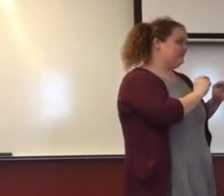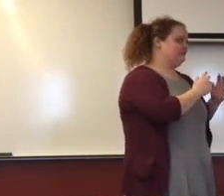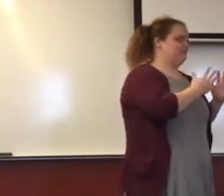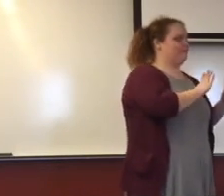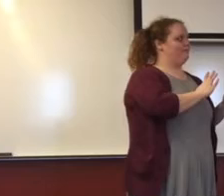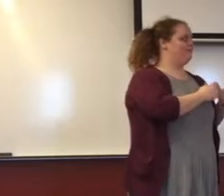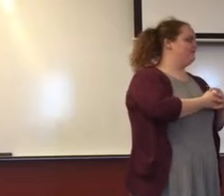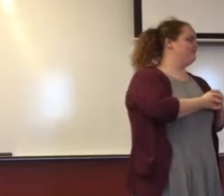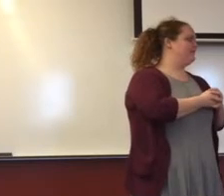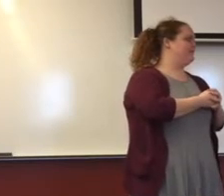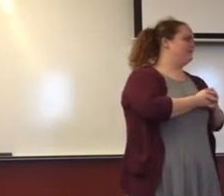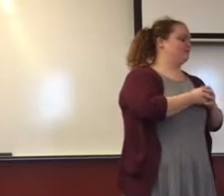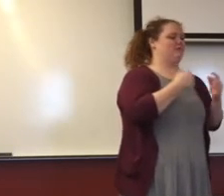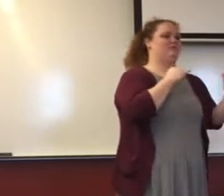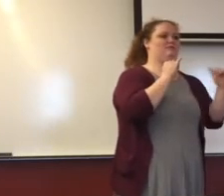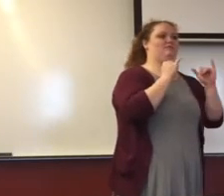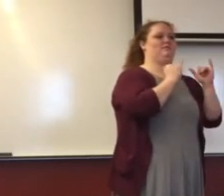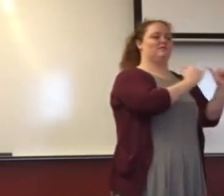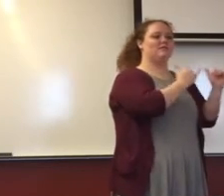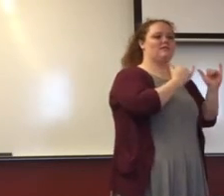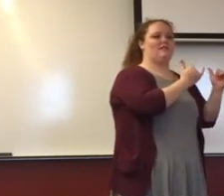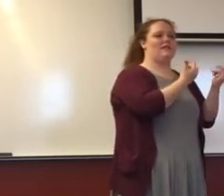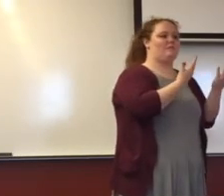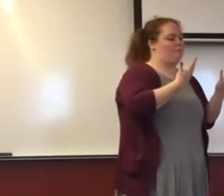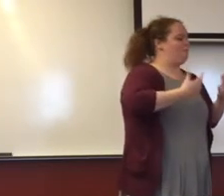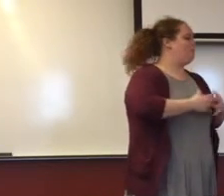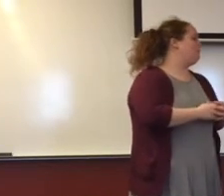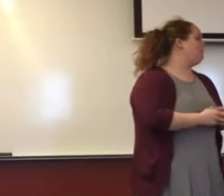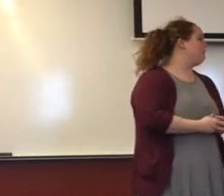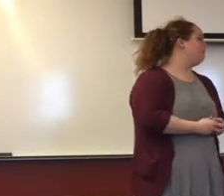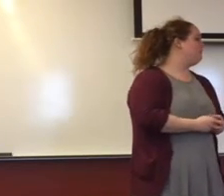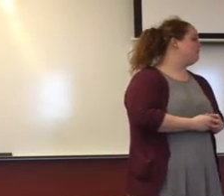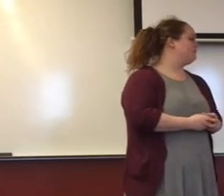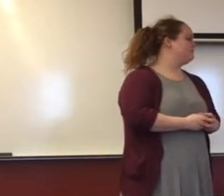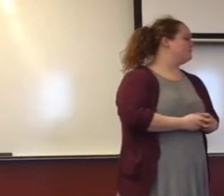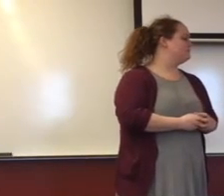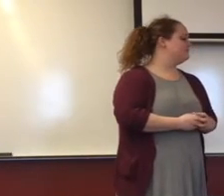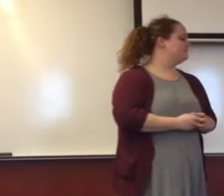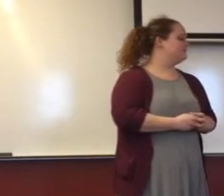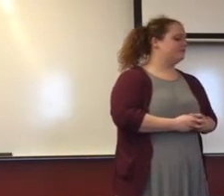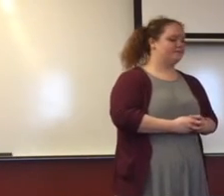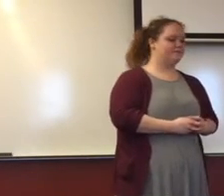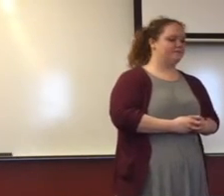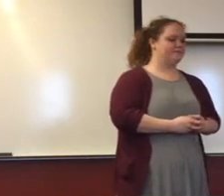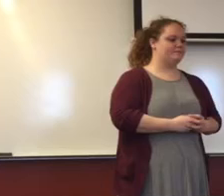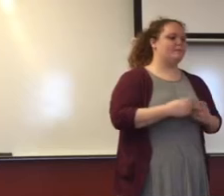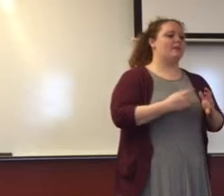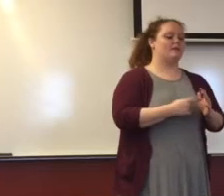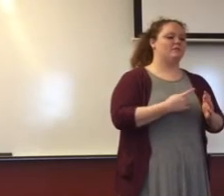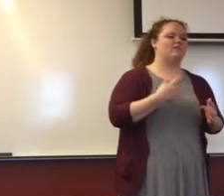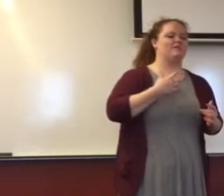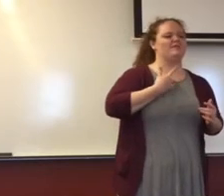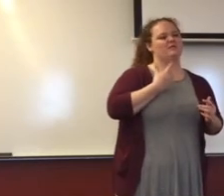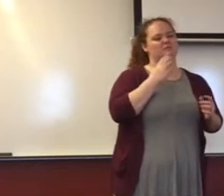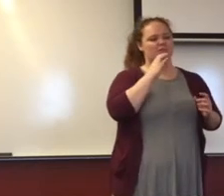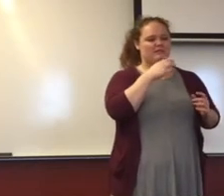And, like, I don't know, sometimes, like, I feel very weird about confidentiality because half of